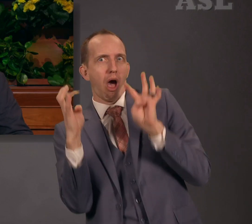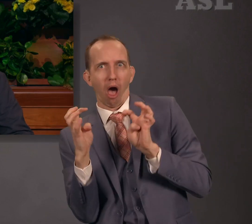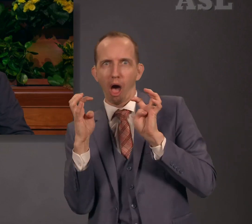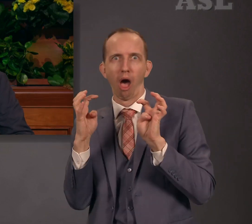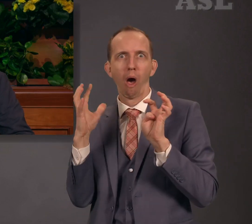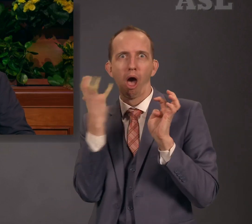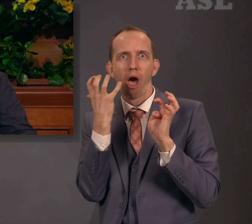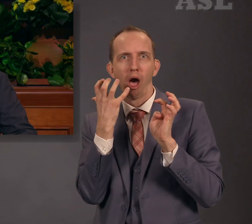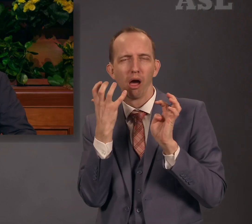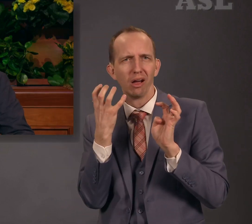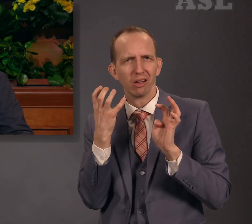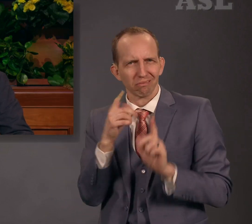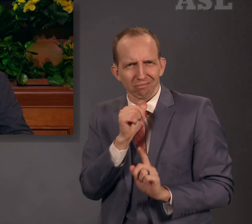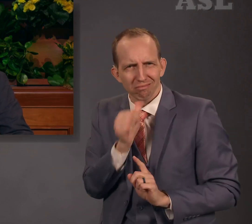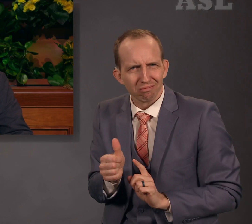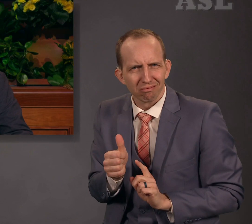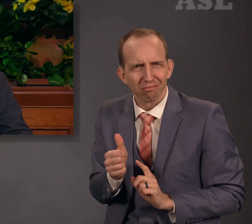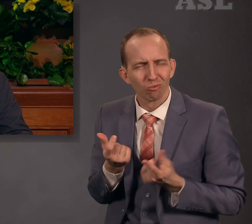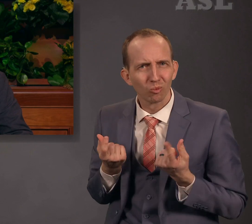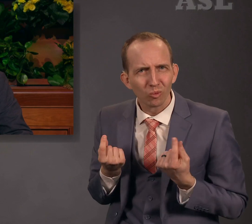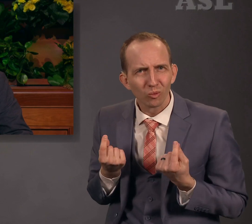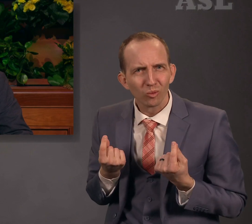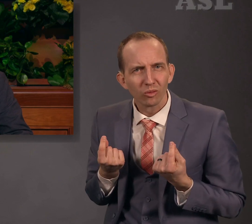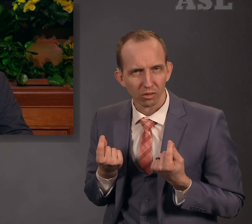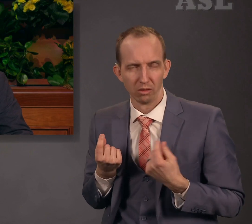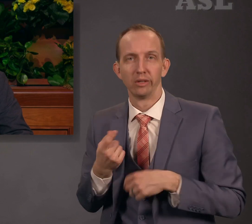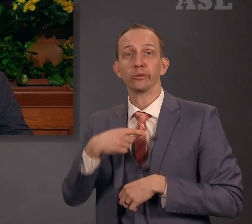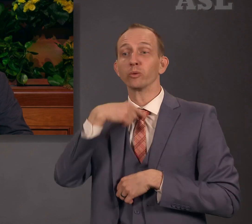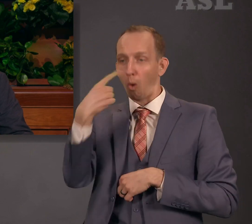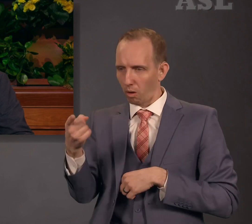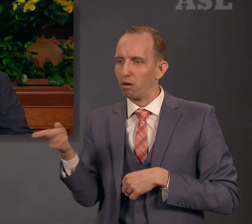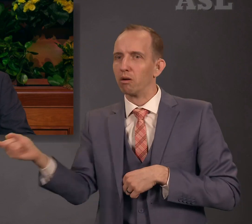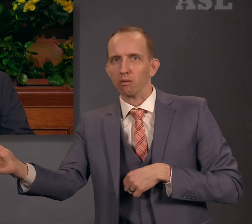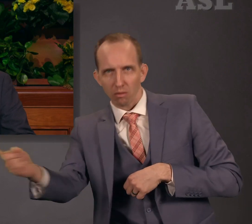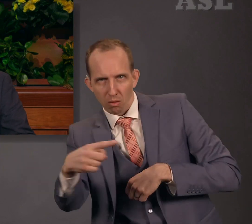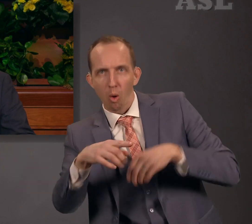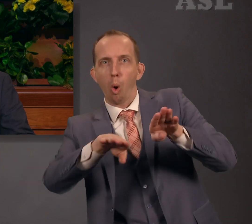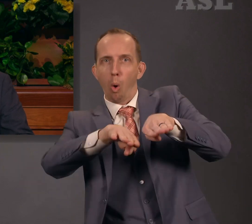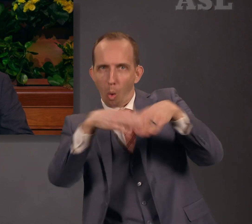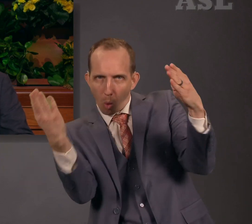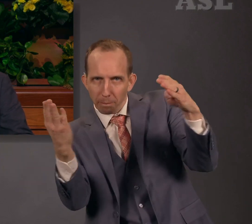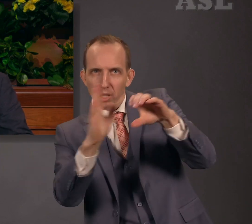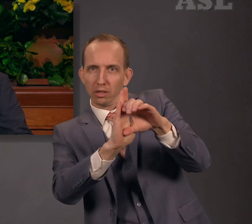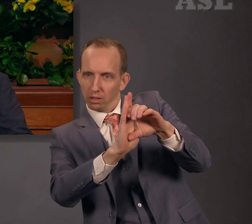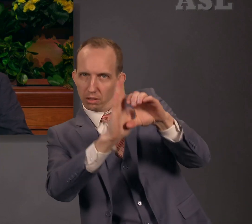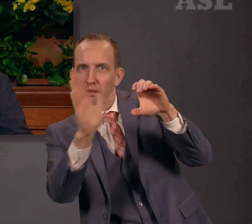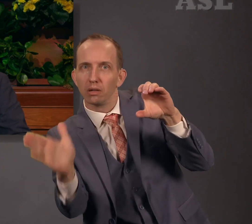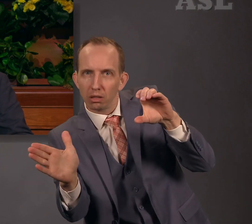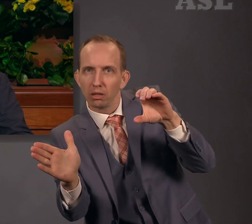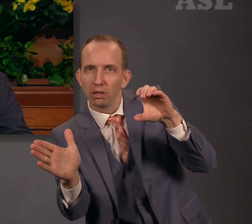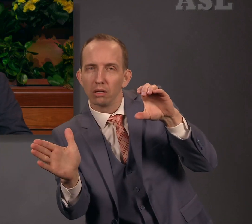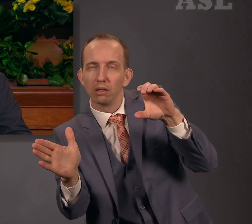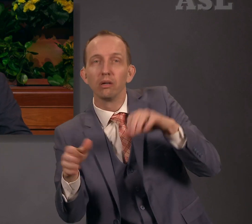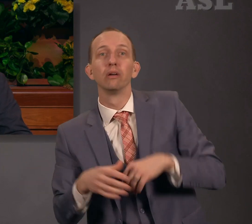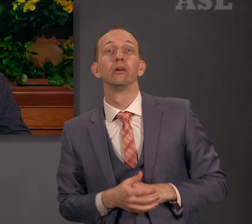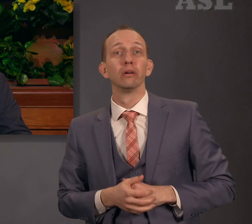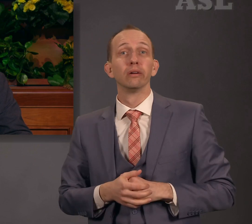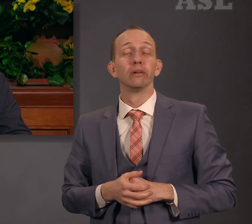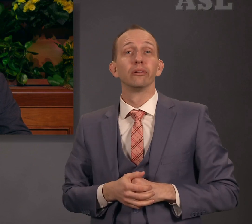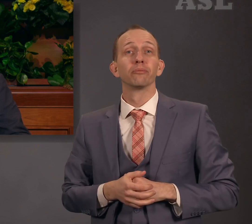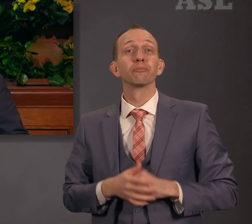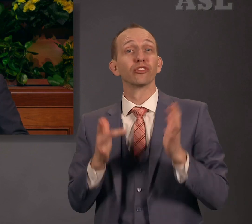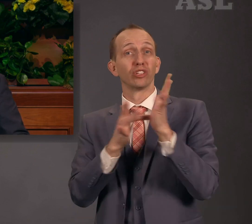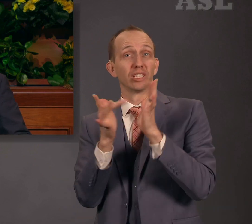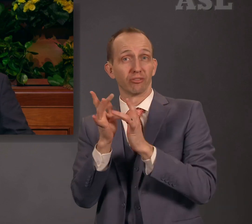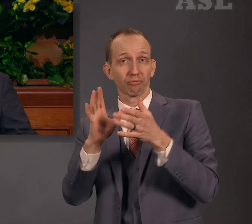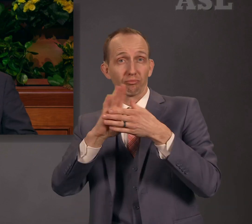unforgettable experience. Yet, he said to the others, "Take ye away the stone." Secondly,